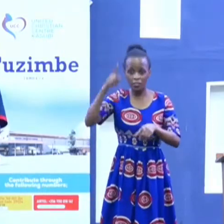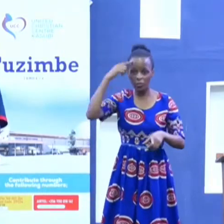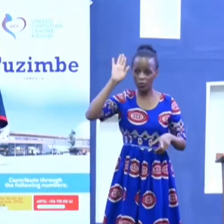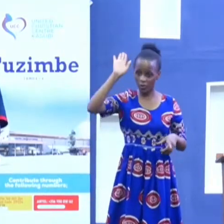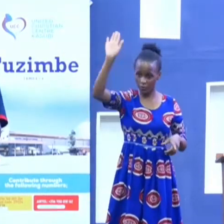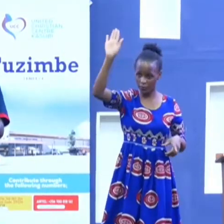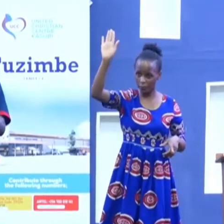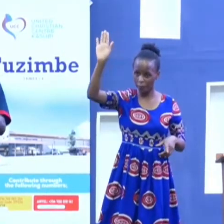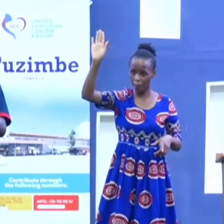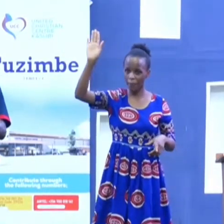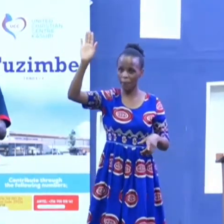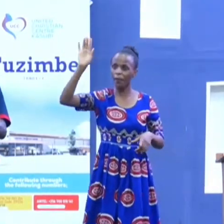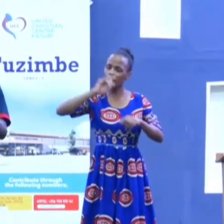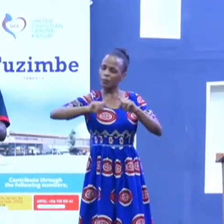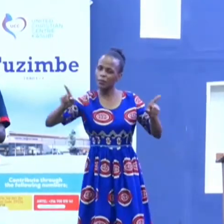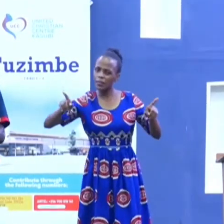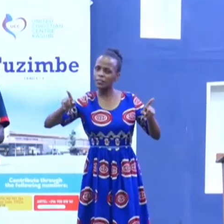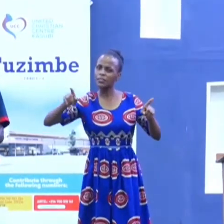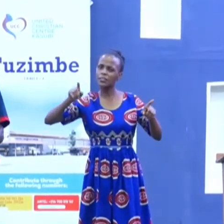and for him.